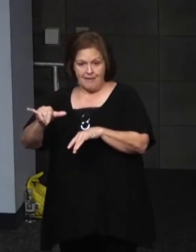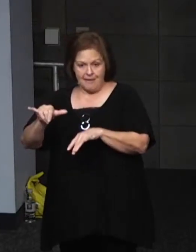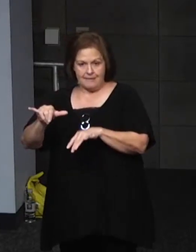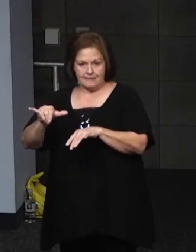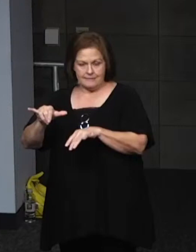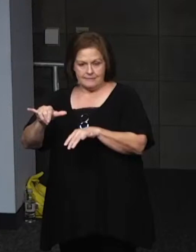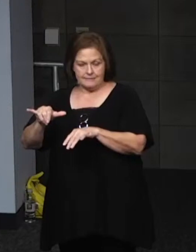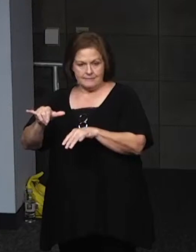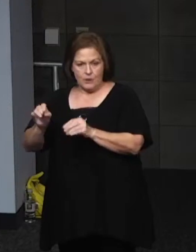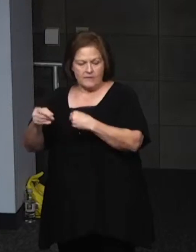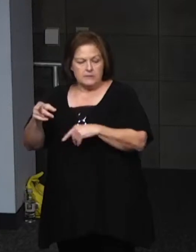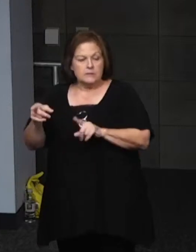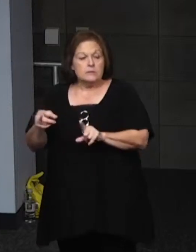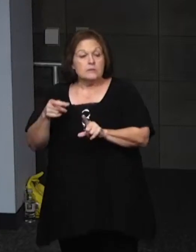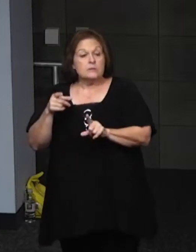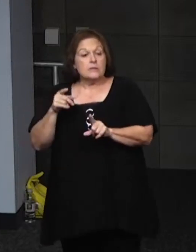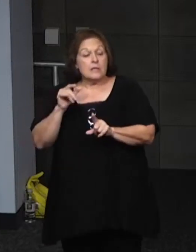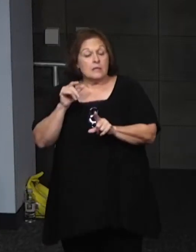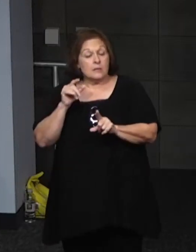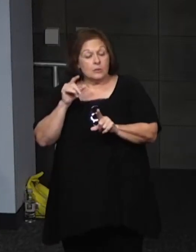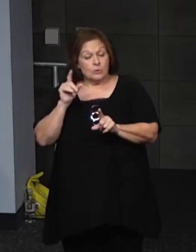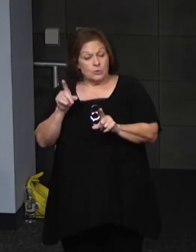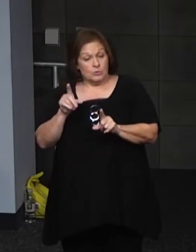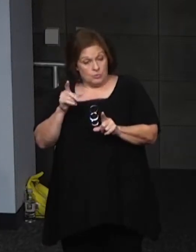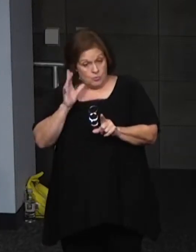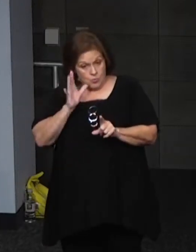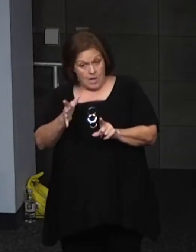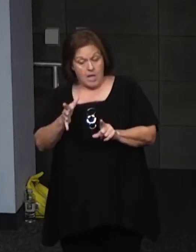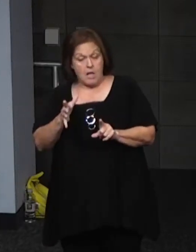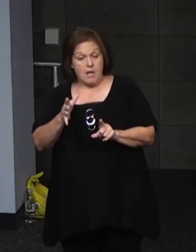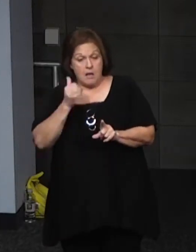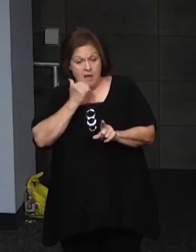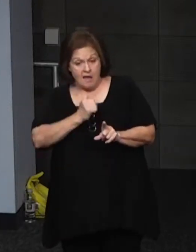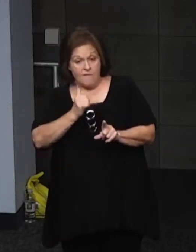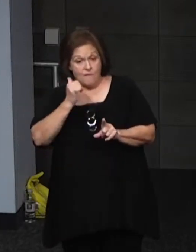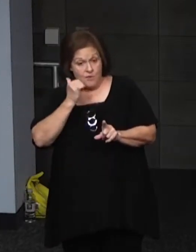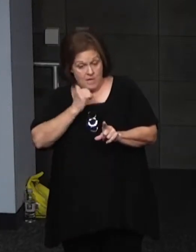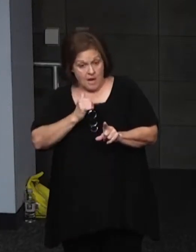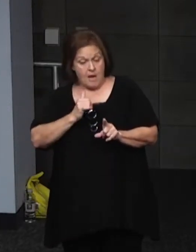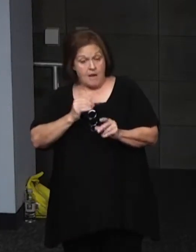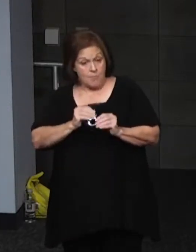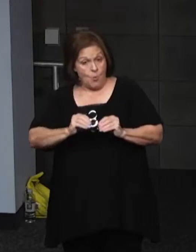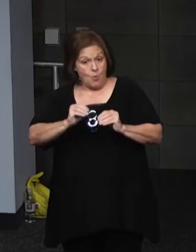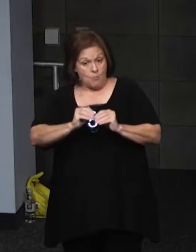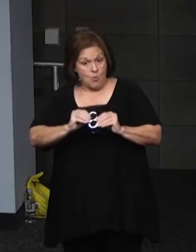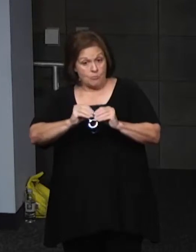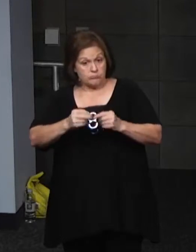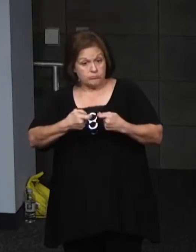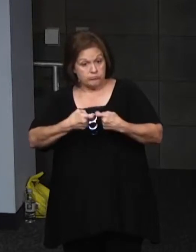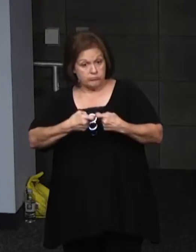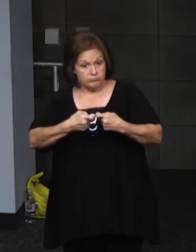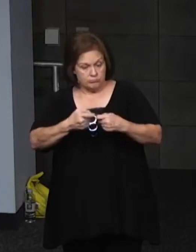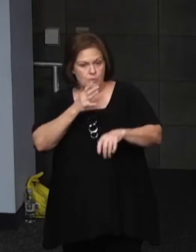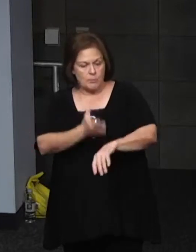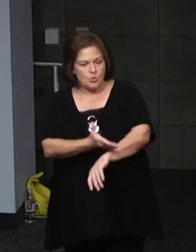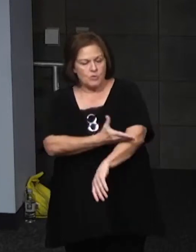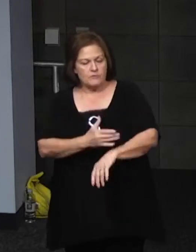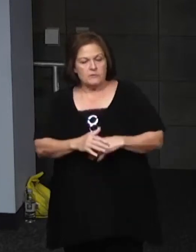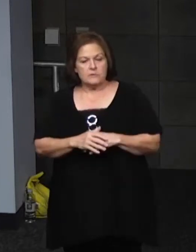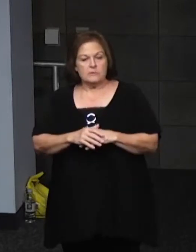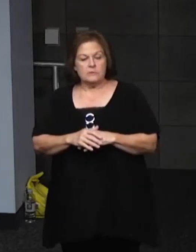shape today, and every day that should get significantly better as more stations come online with energy power. With regard to